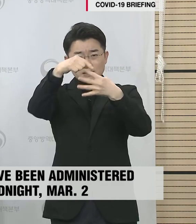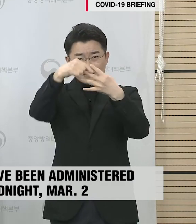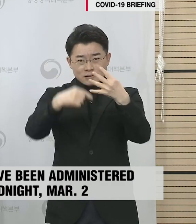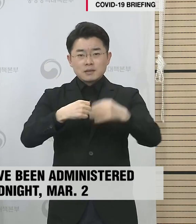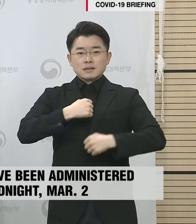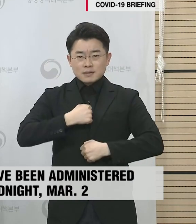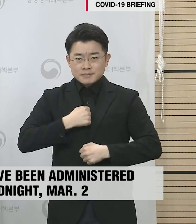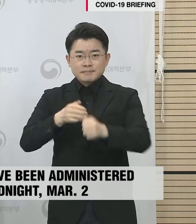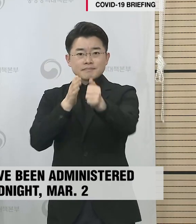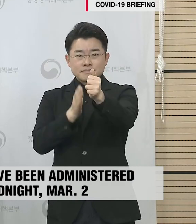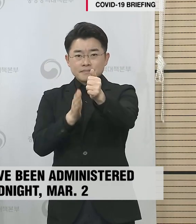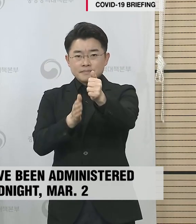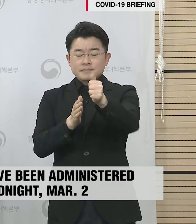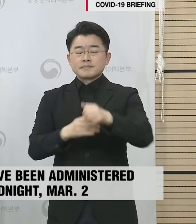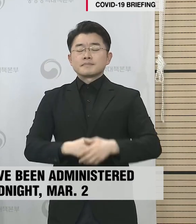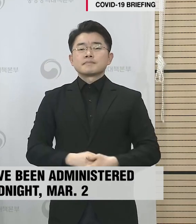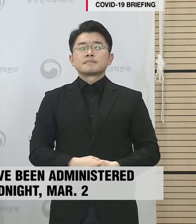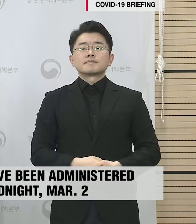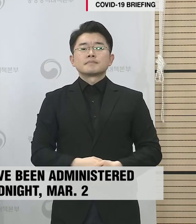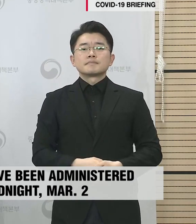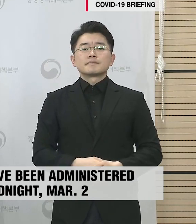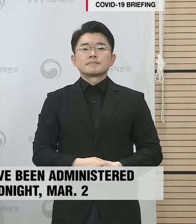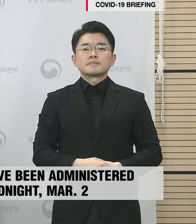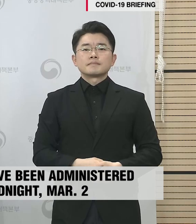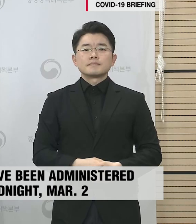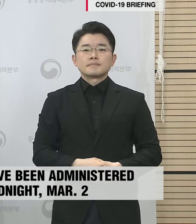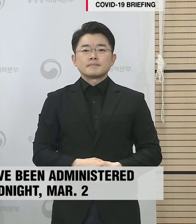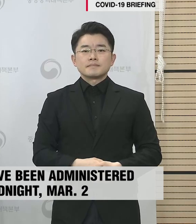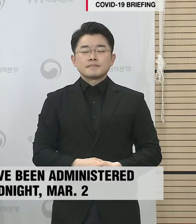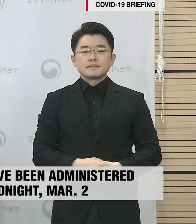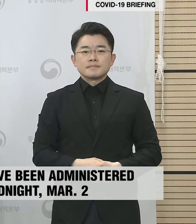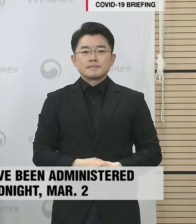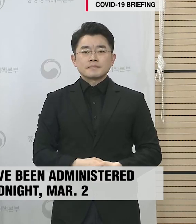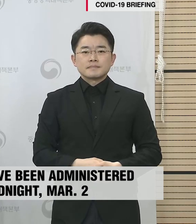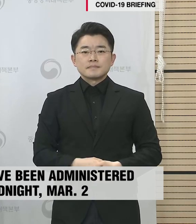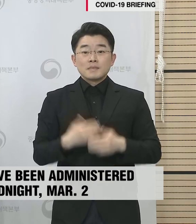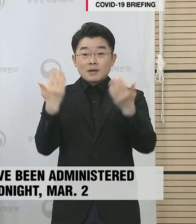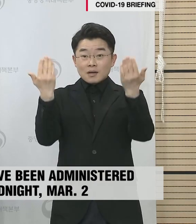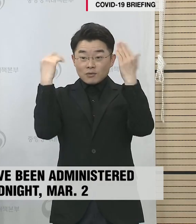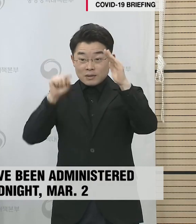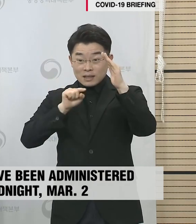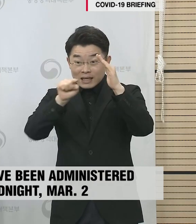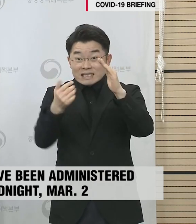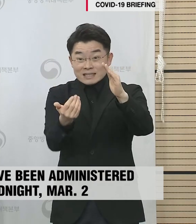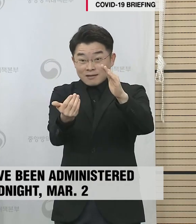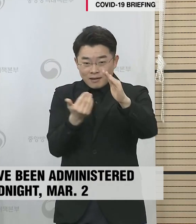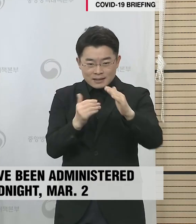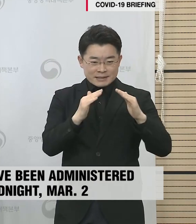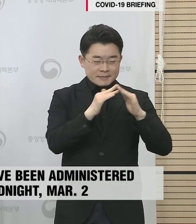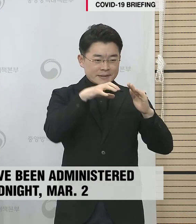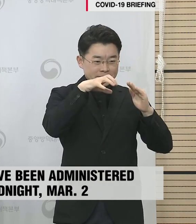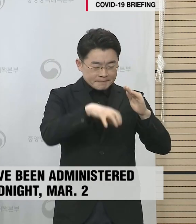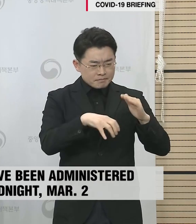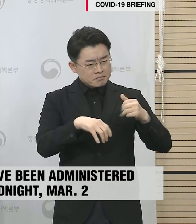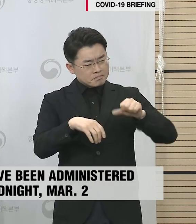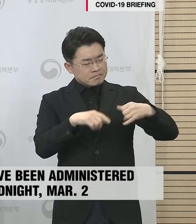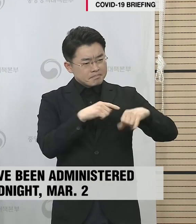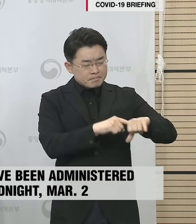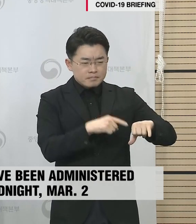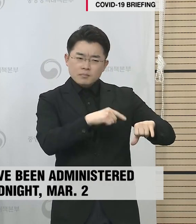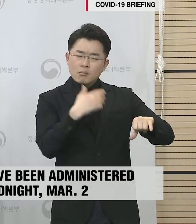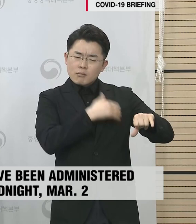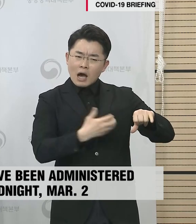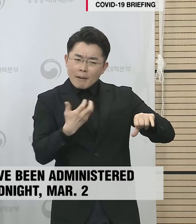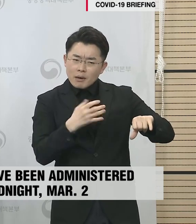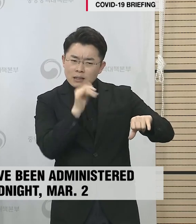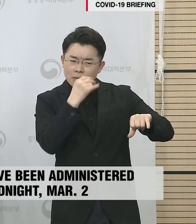the parents need to comply with these quarantine measures. First of all, before going to school, we ask for the parents